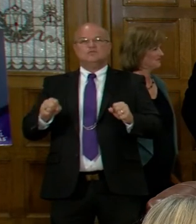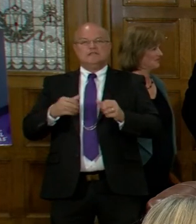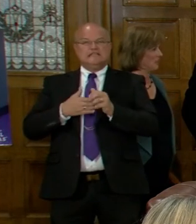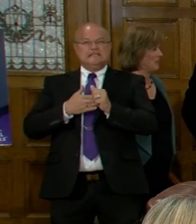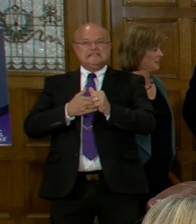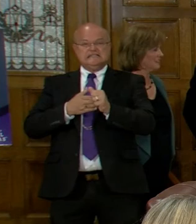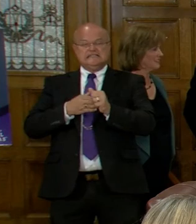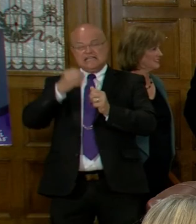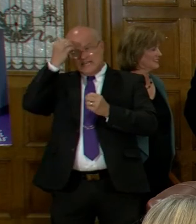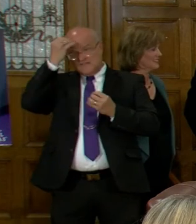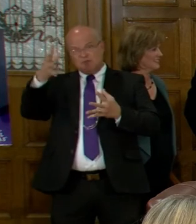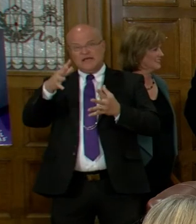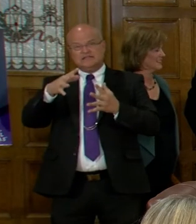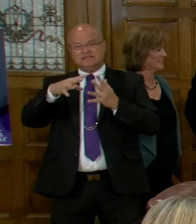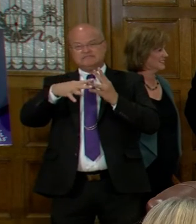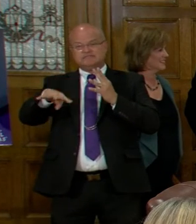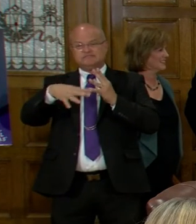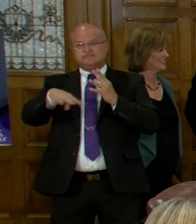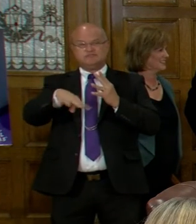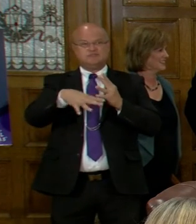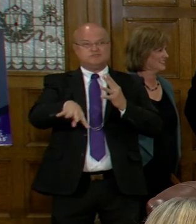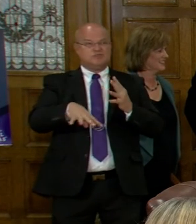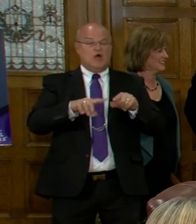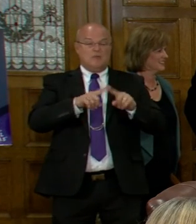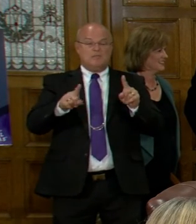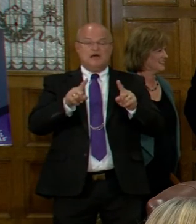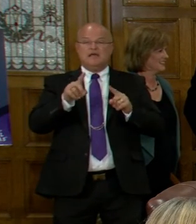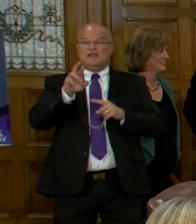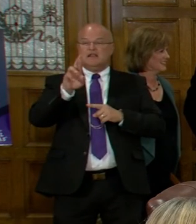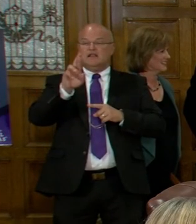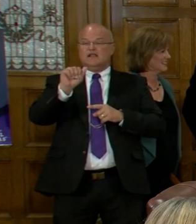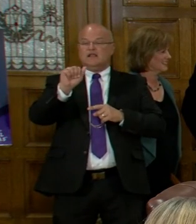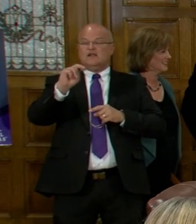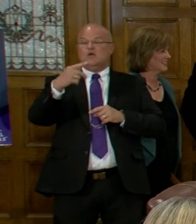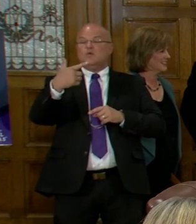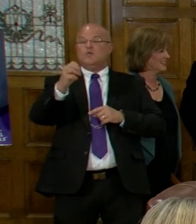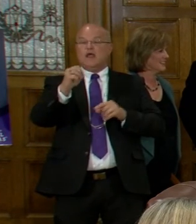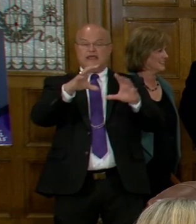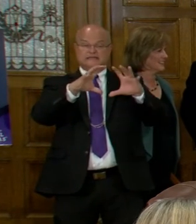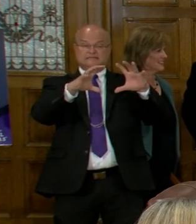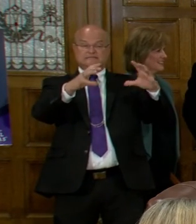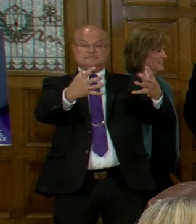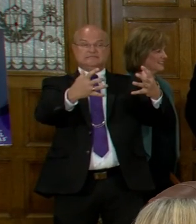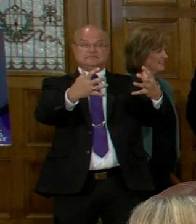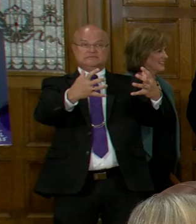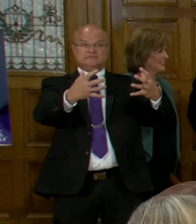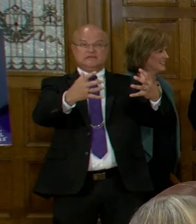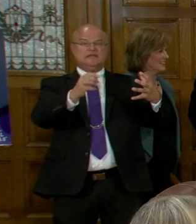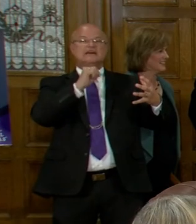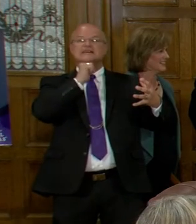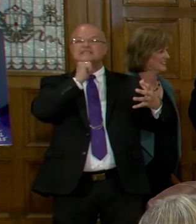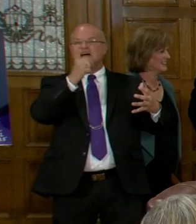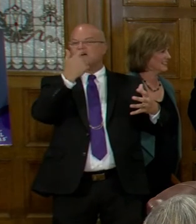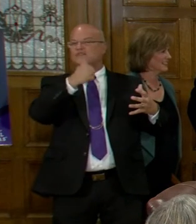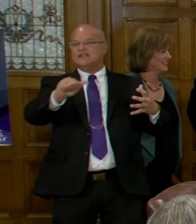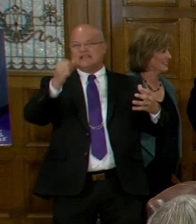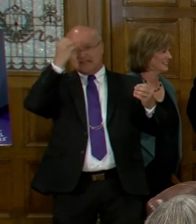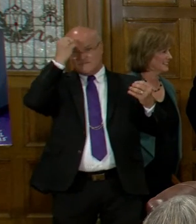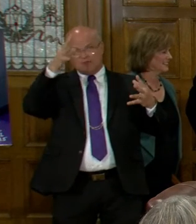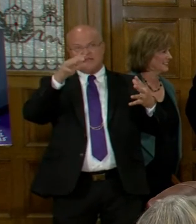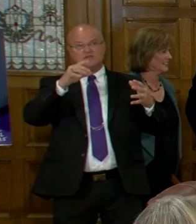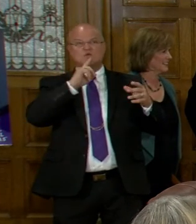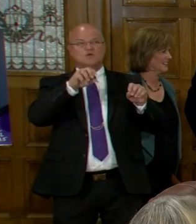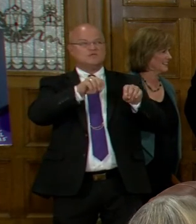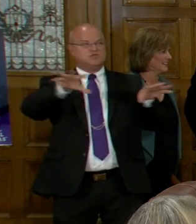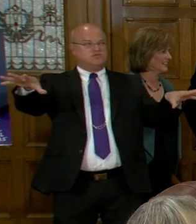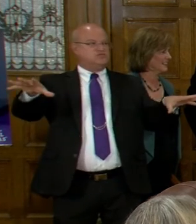And certainly could leak information. What the range does is it allows you to do those sorts of things, but not put any information actually